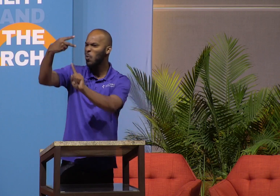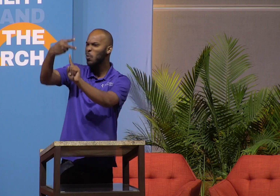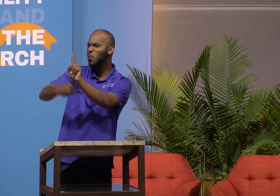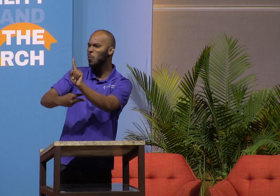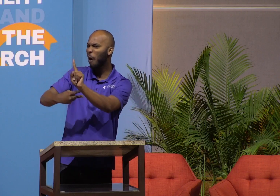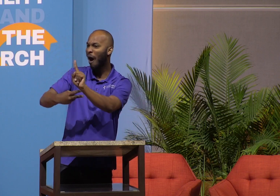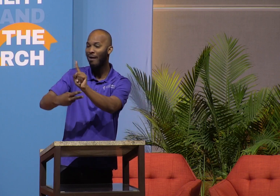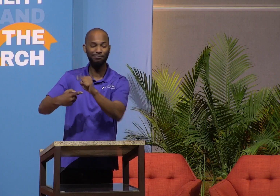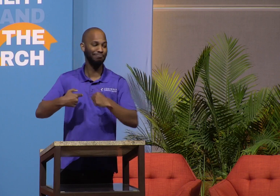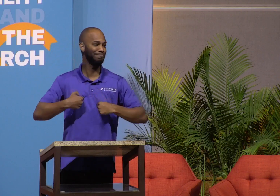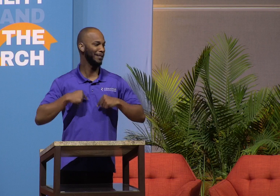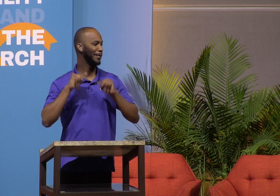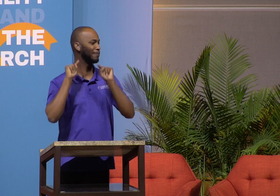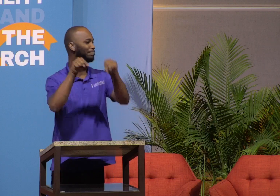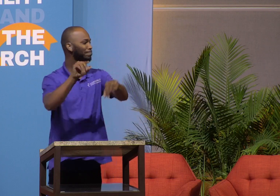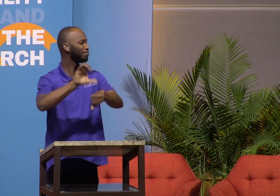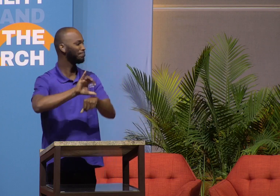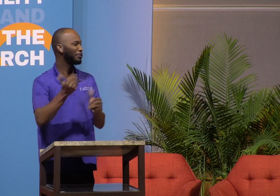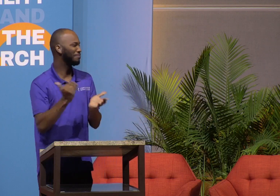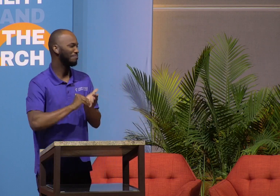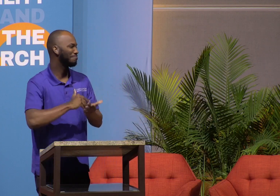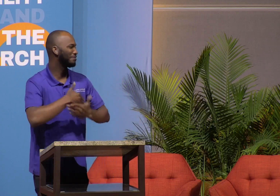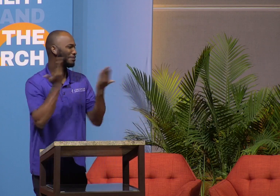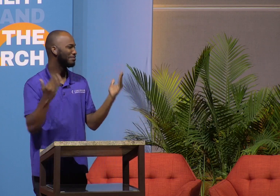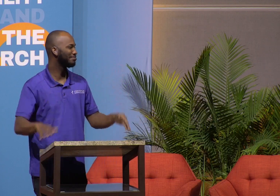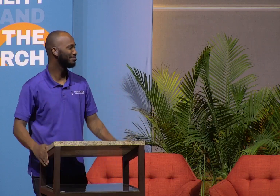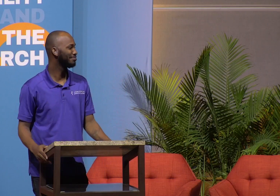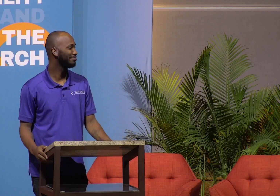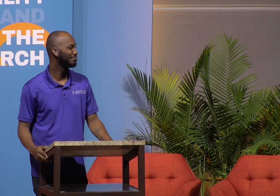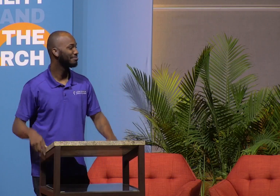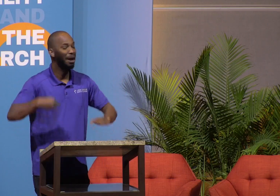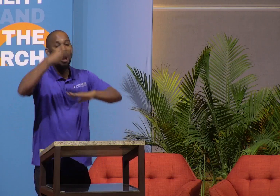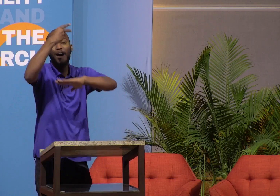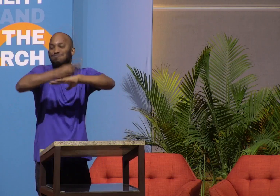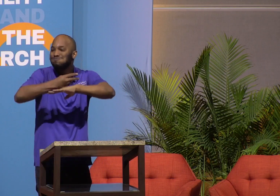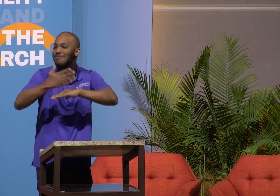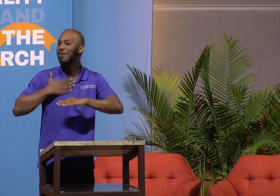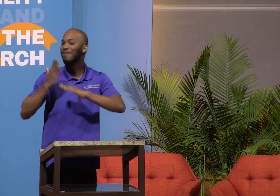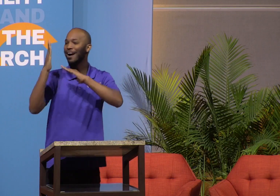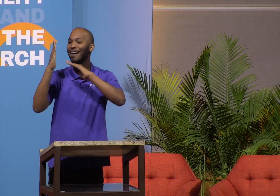So after that experience, for about 2 months, I actually didn't attend that church.